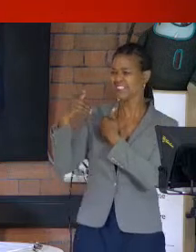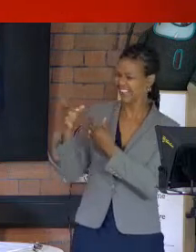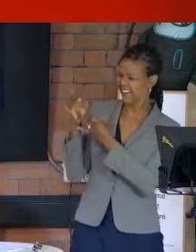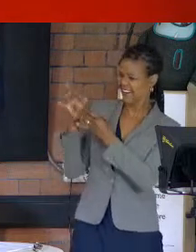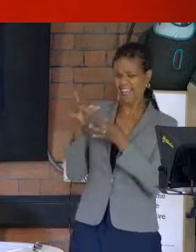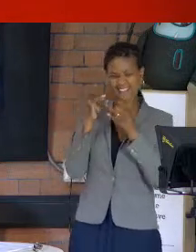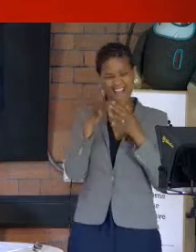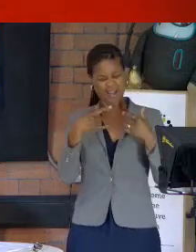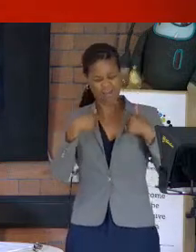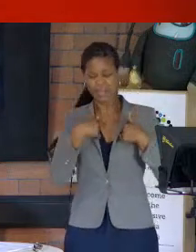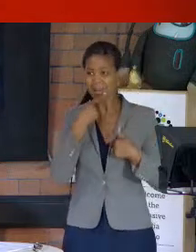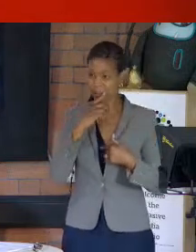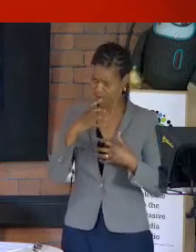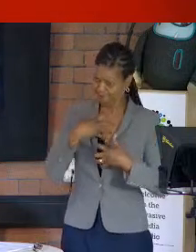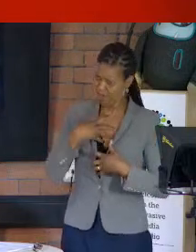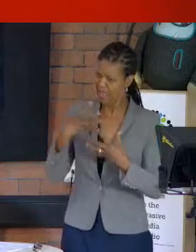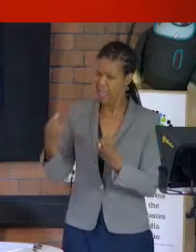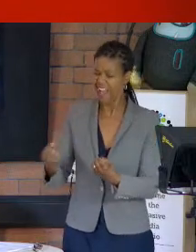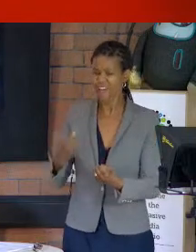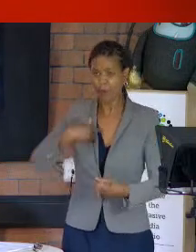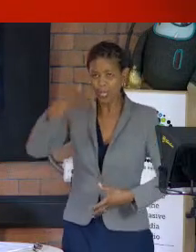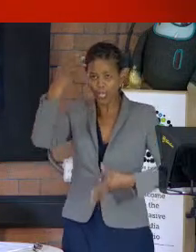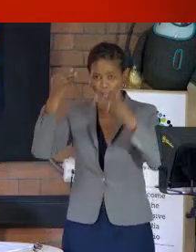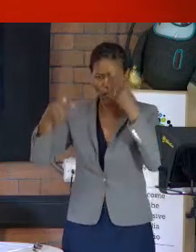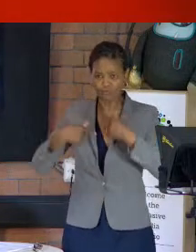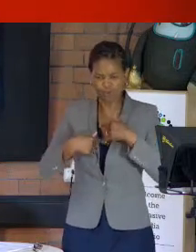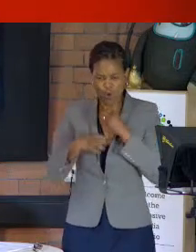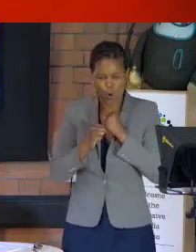as we have learnt to be cold-hearted to all but our own.